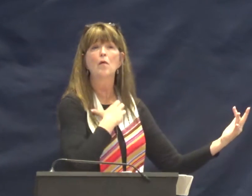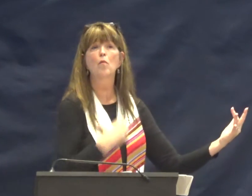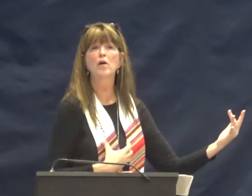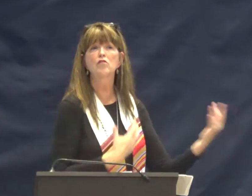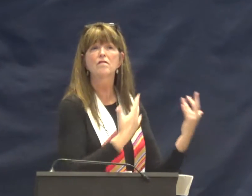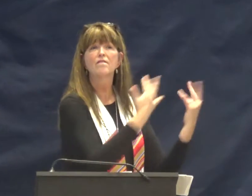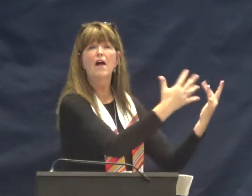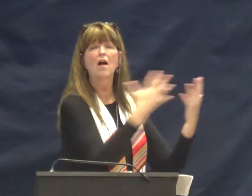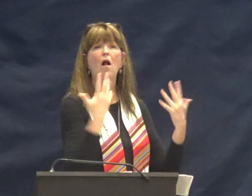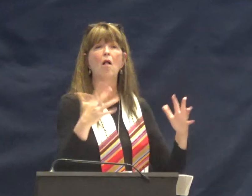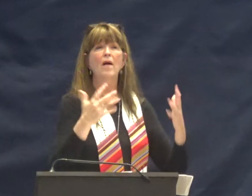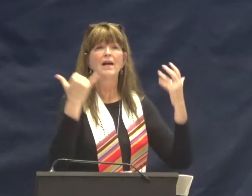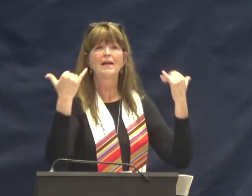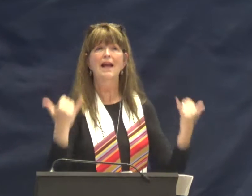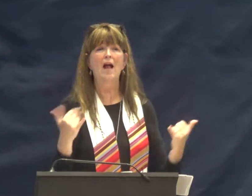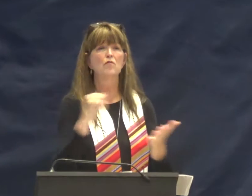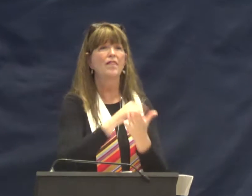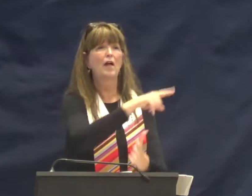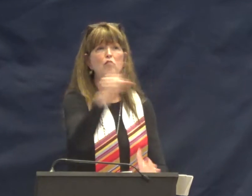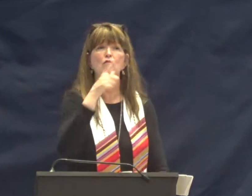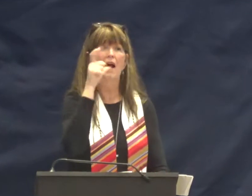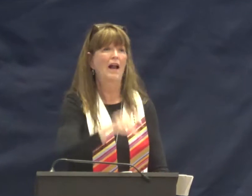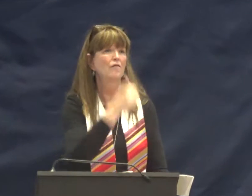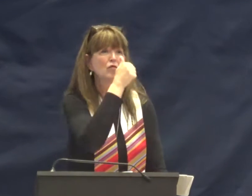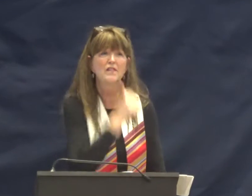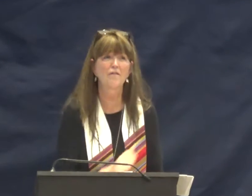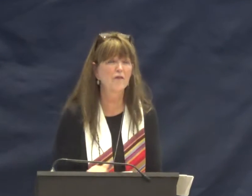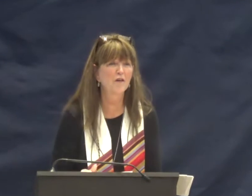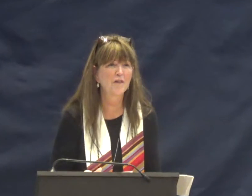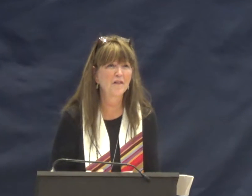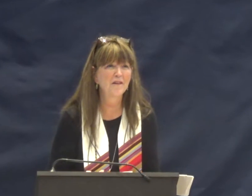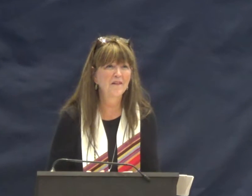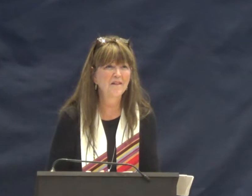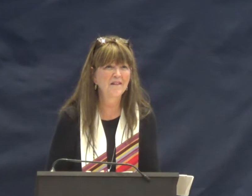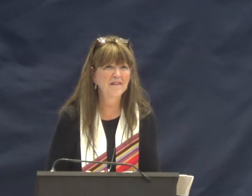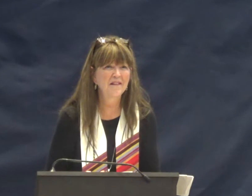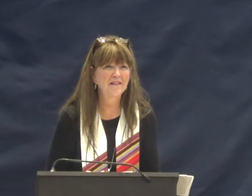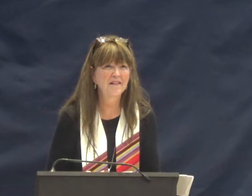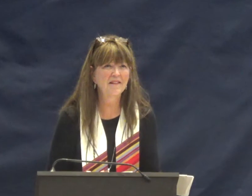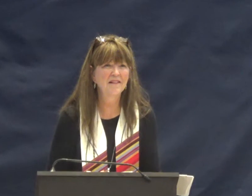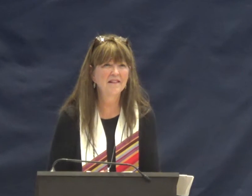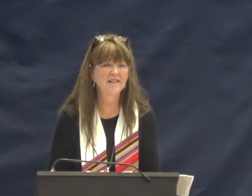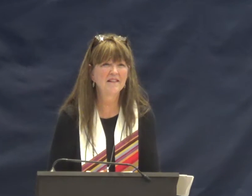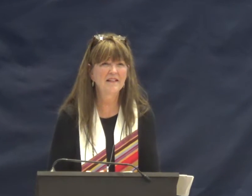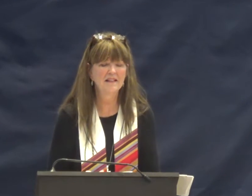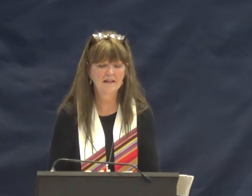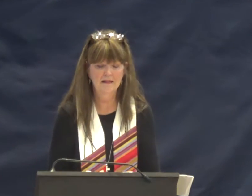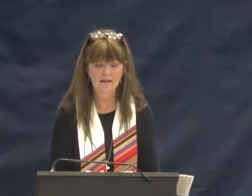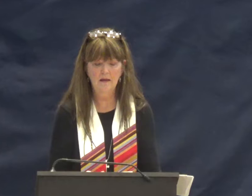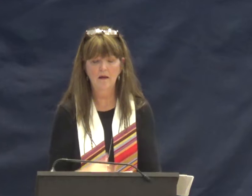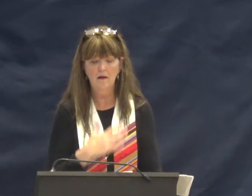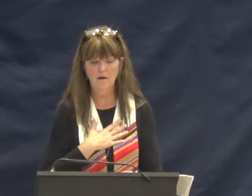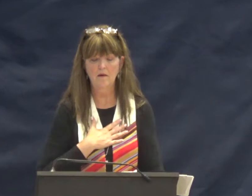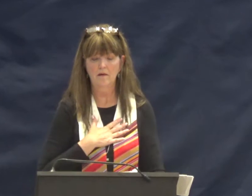to dig up the bad and put it in the fire. And I wish the fire was already consuming those things so you would not have to